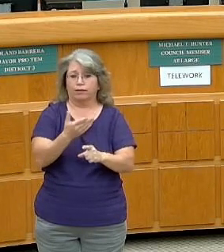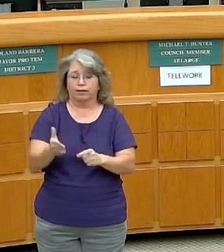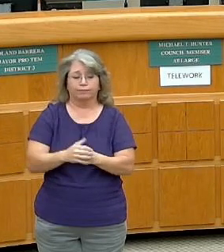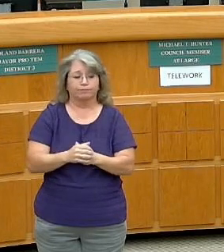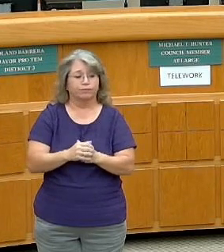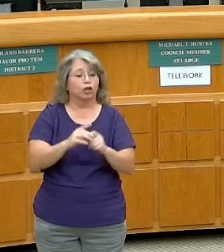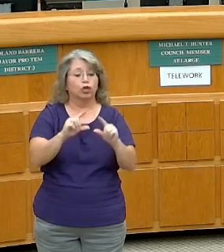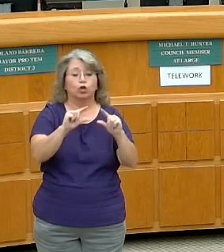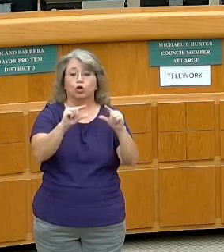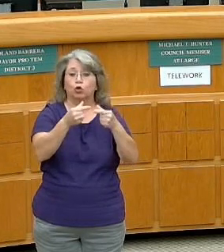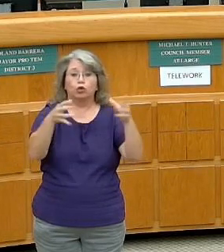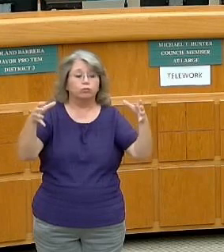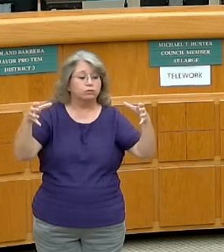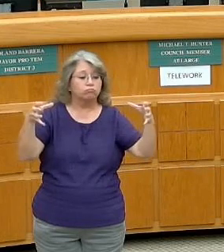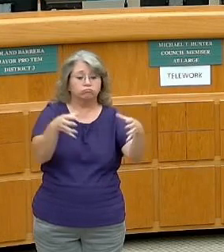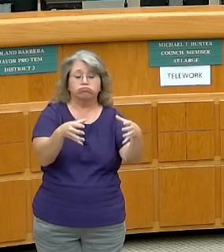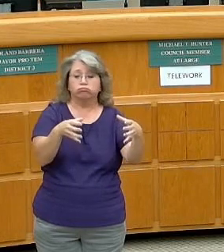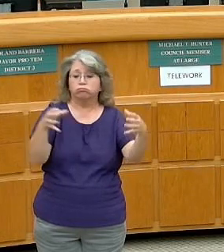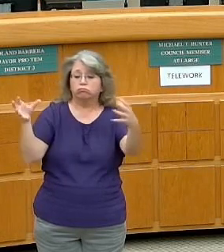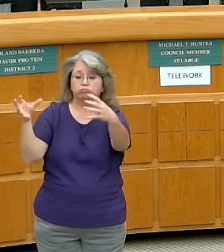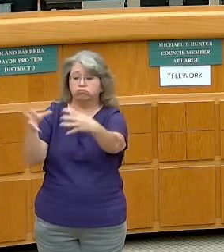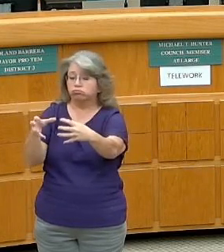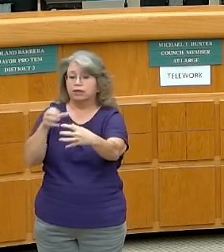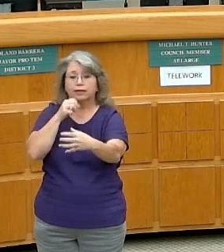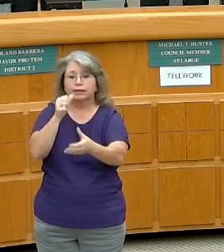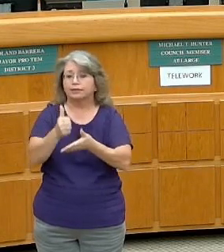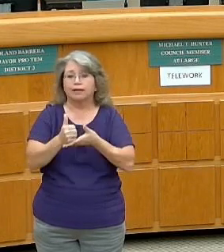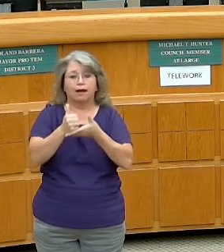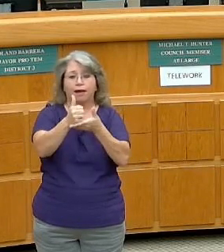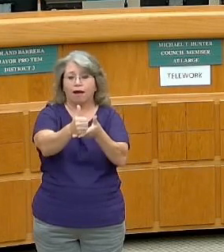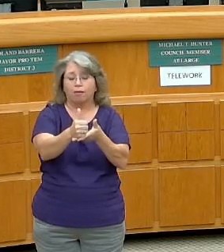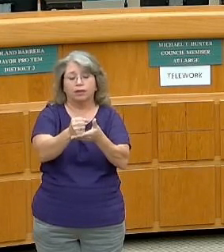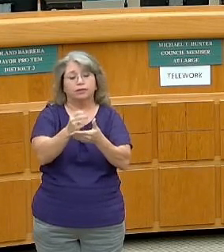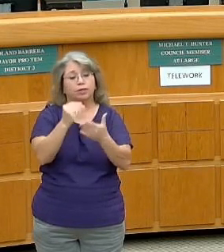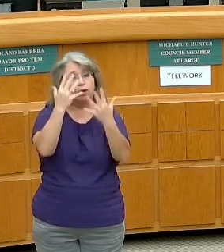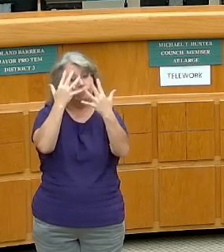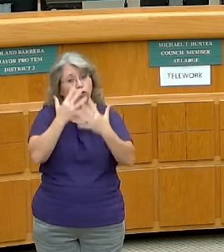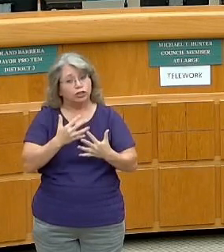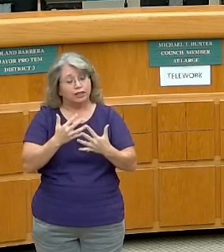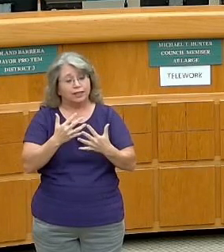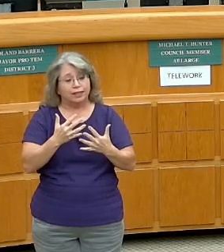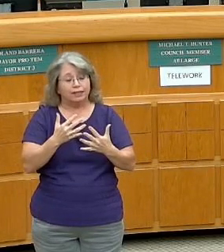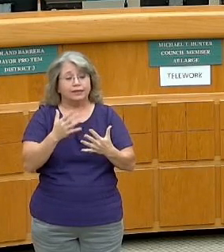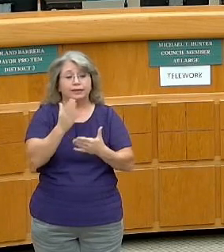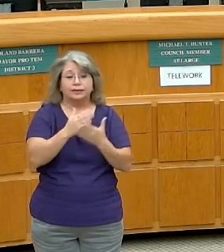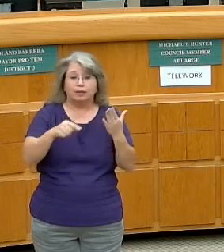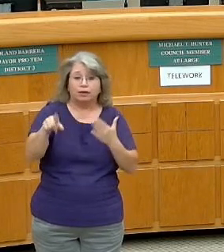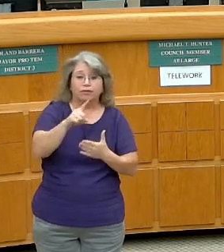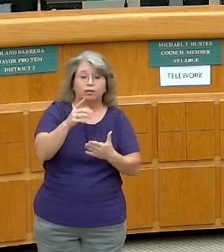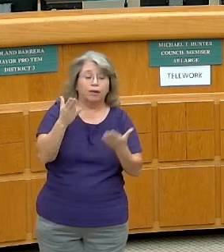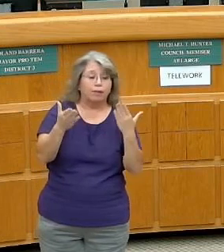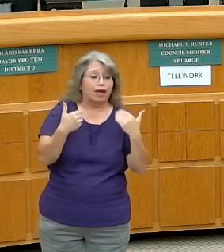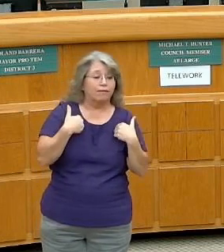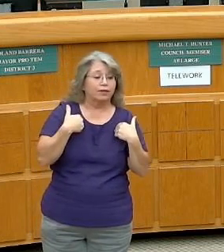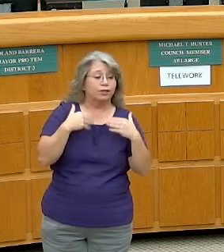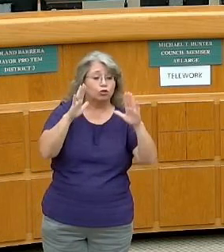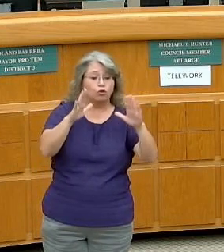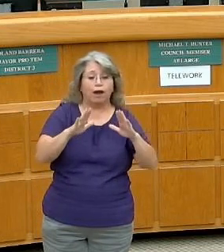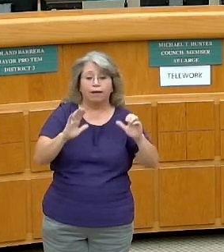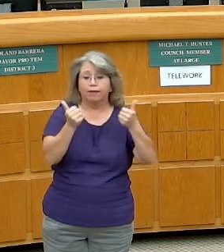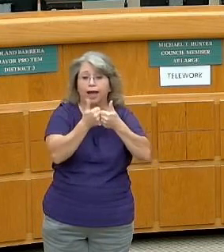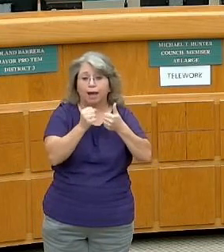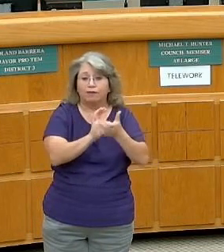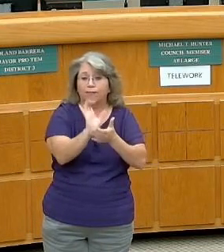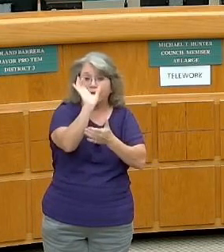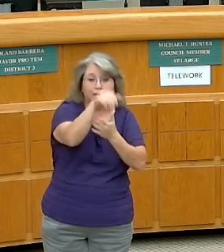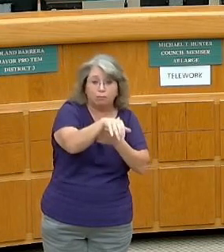are not going to help. So unfortunately, that great pickup game of basketball It's just going to be on hold. That's all for just a